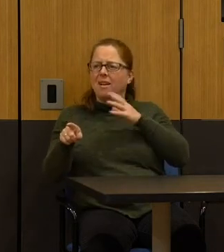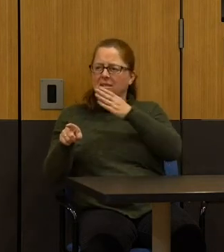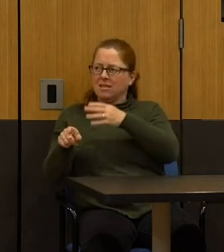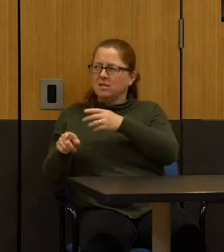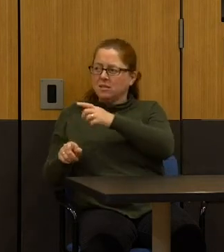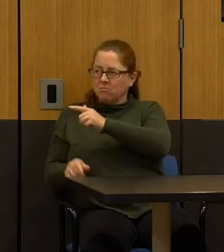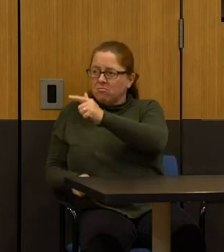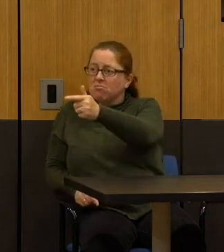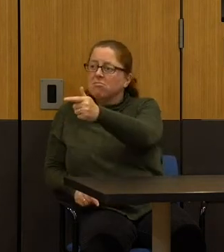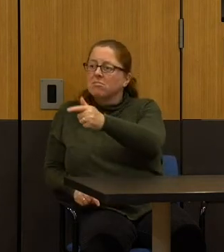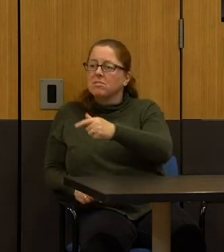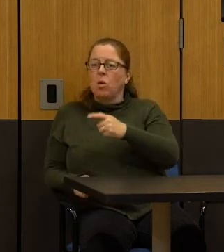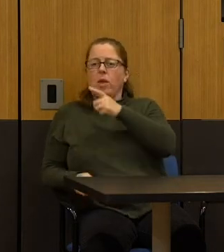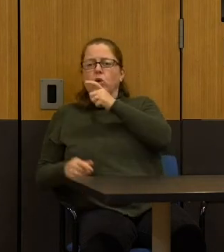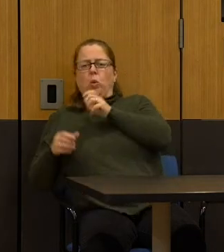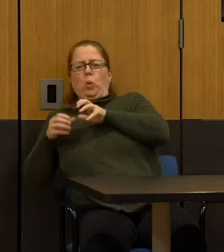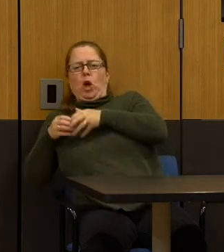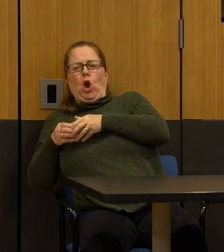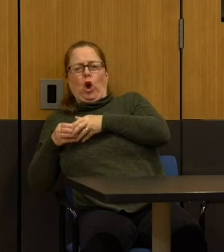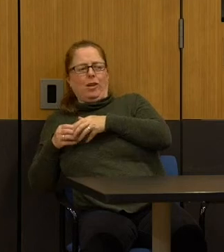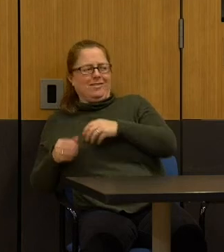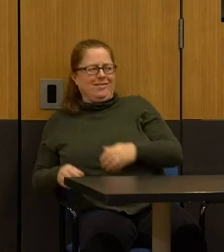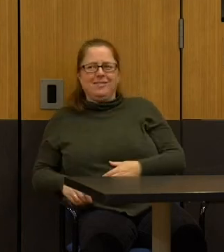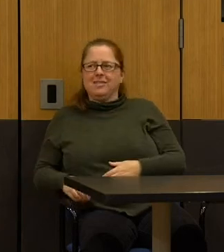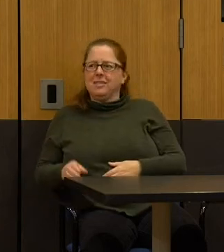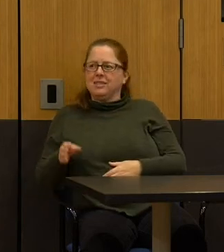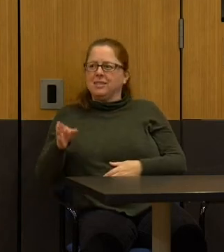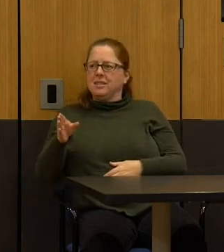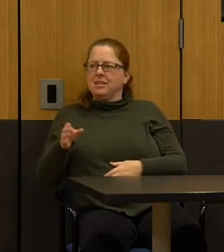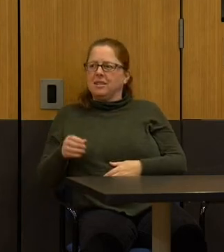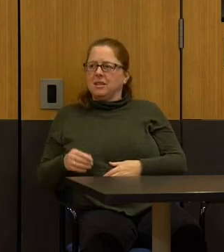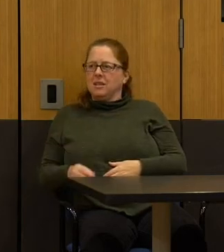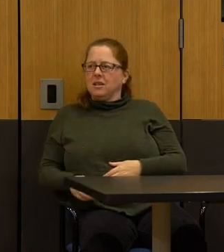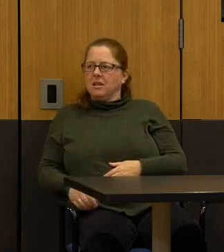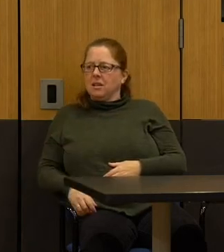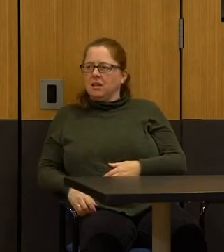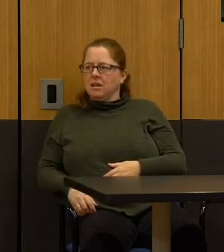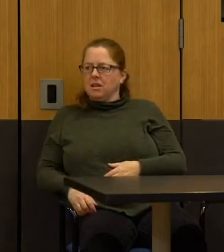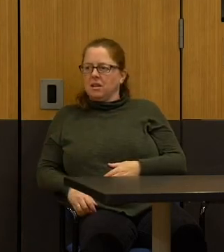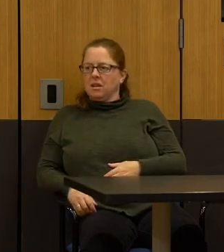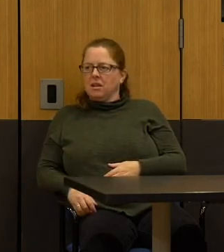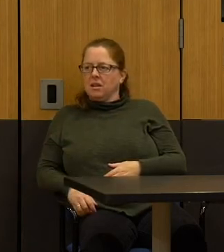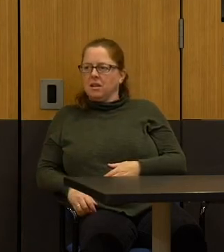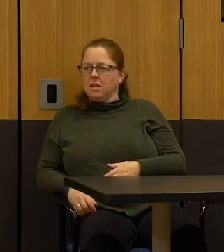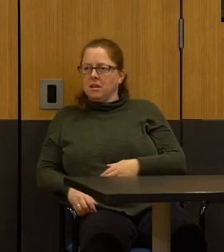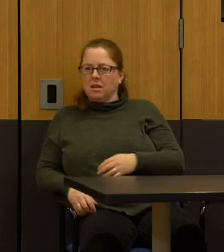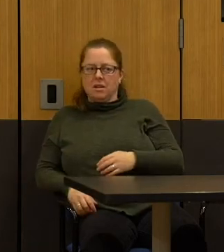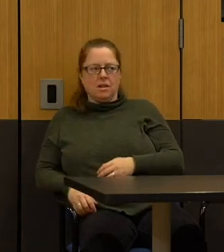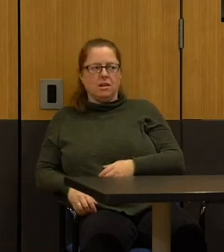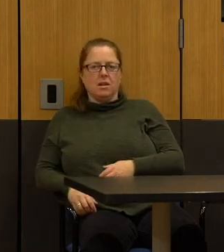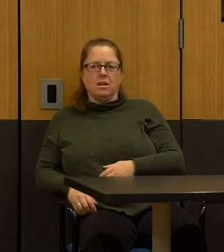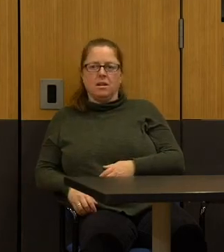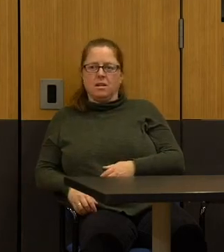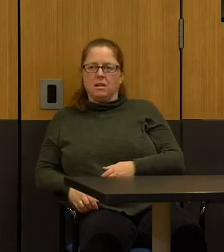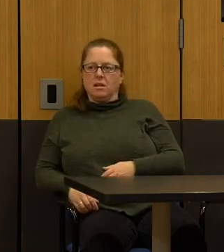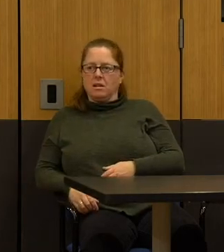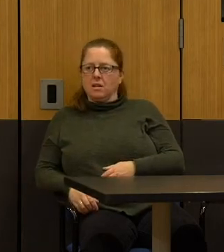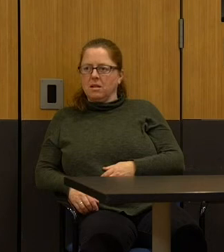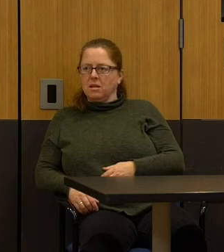So that's who we are. Thanks. Yeah. Yeah. And then Marcus. Yeah.